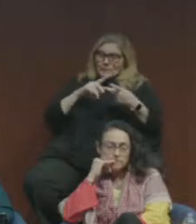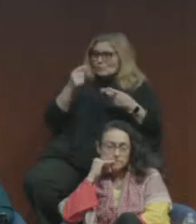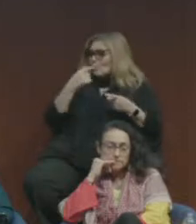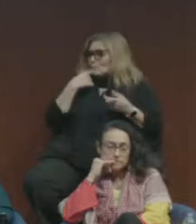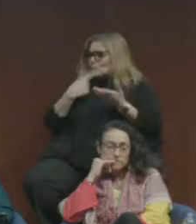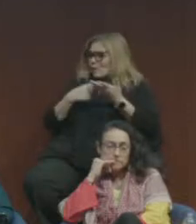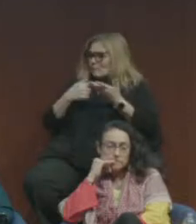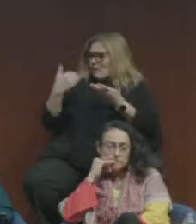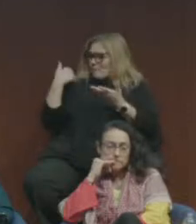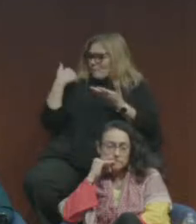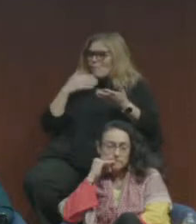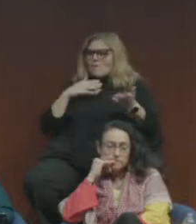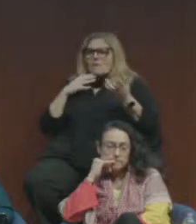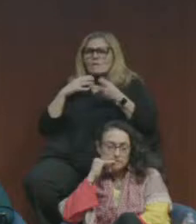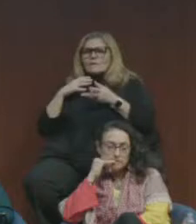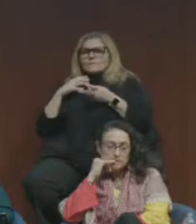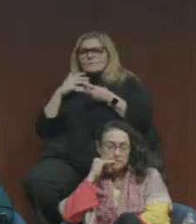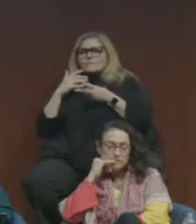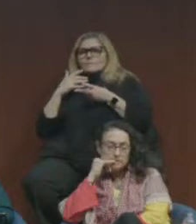speaking about,